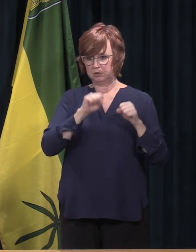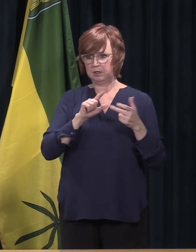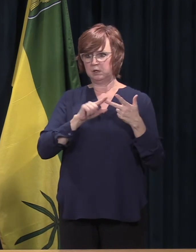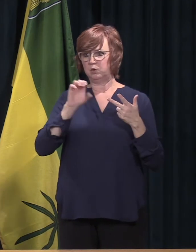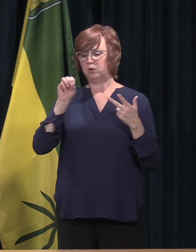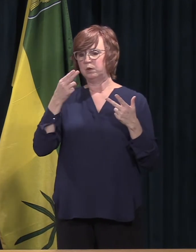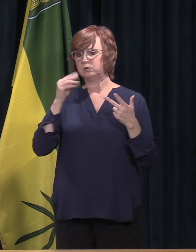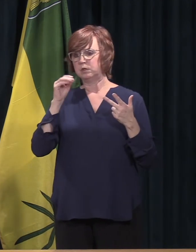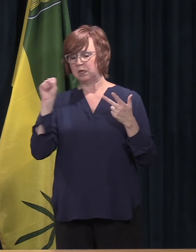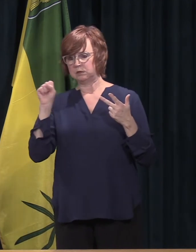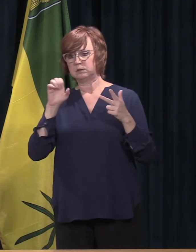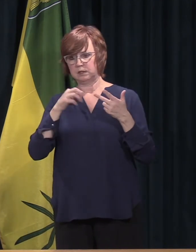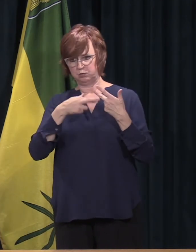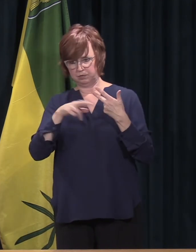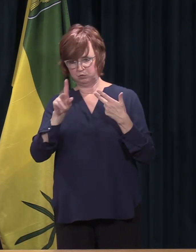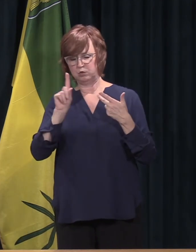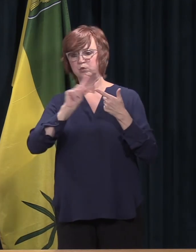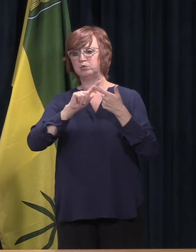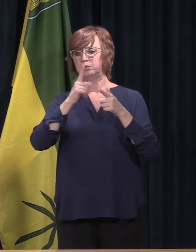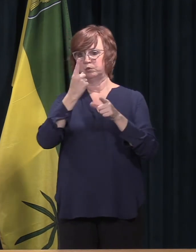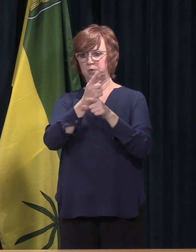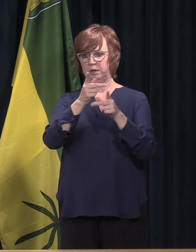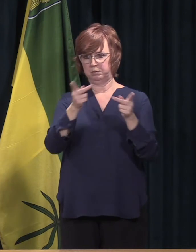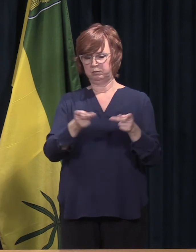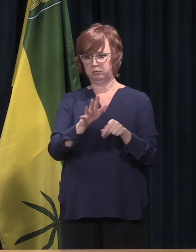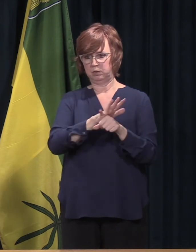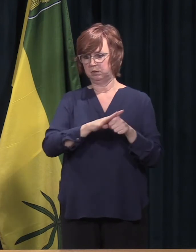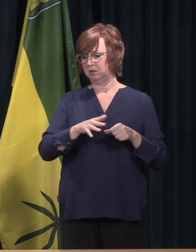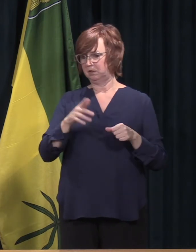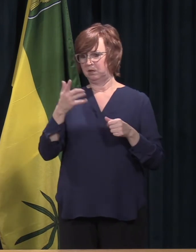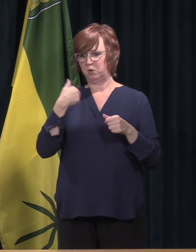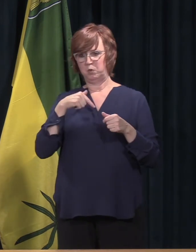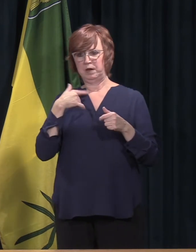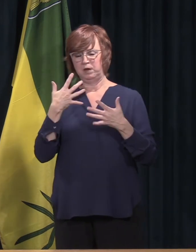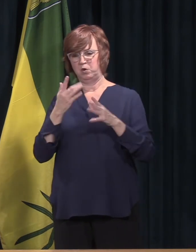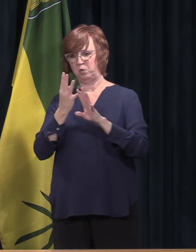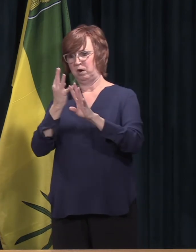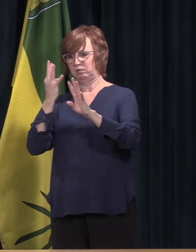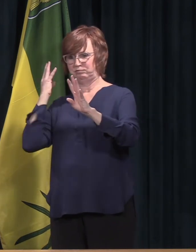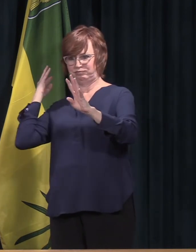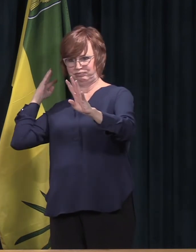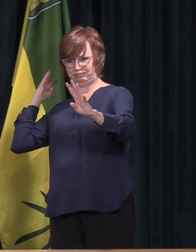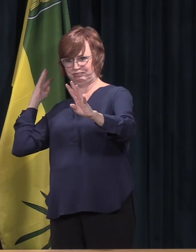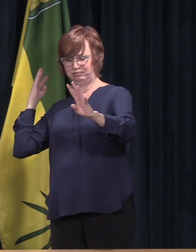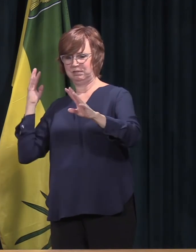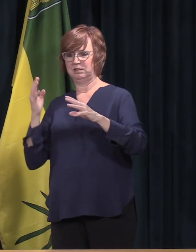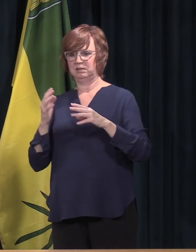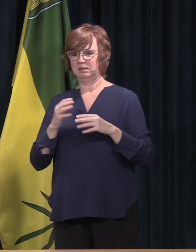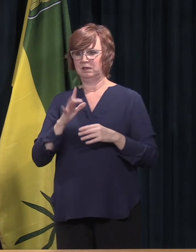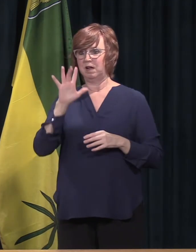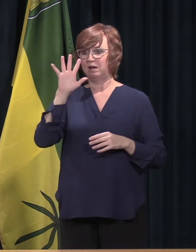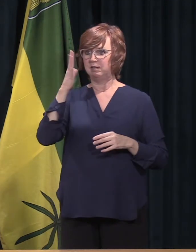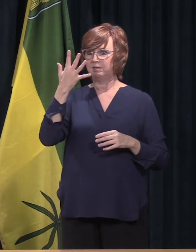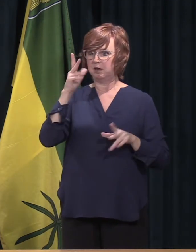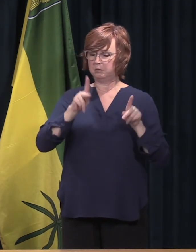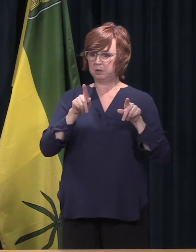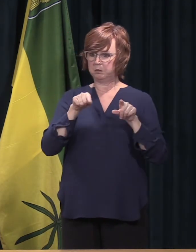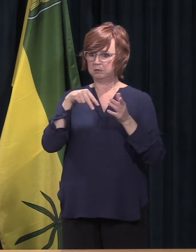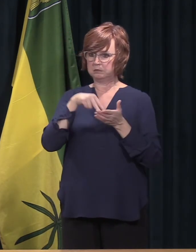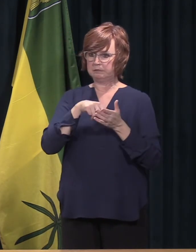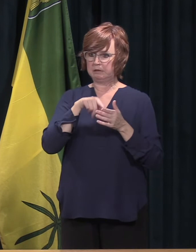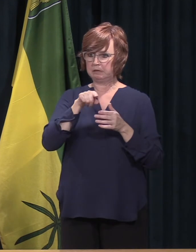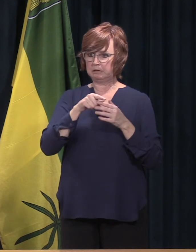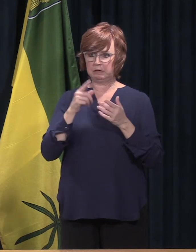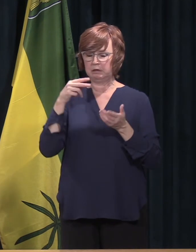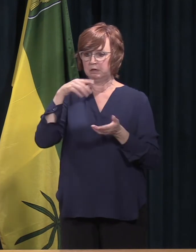refer, and then you're referred. And again, you don't want people crowding that assessment center. That's not good, that 5 people standing close together trying to get